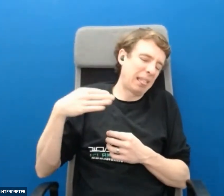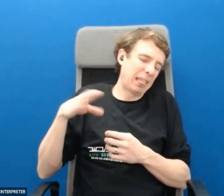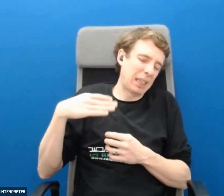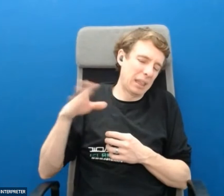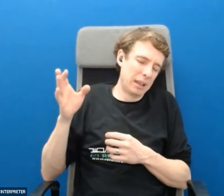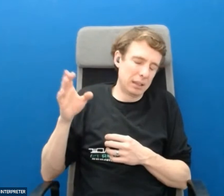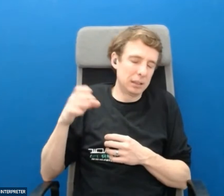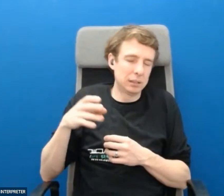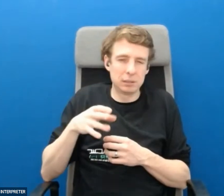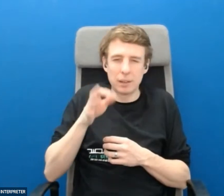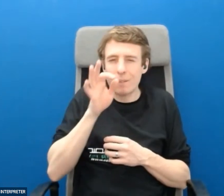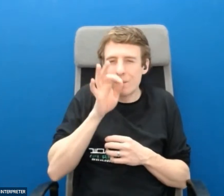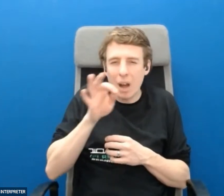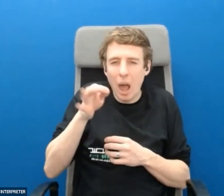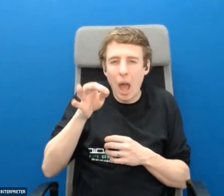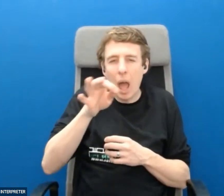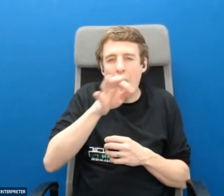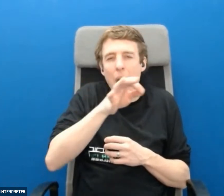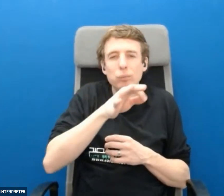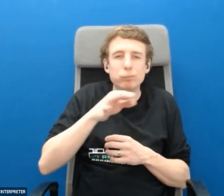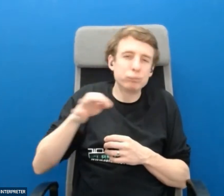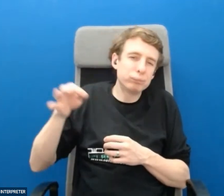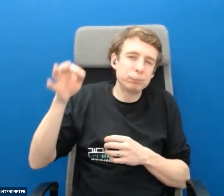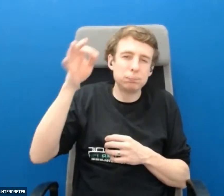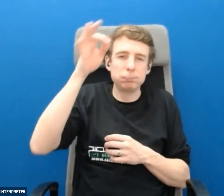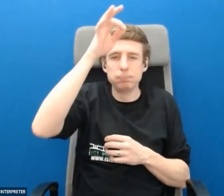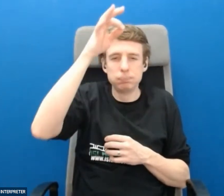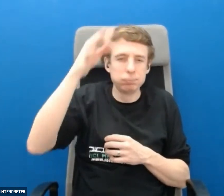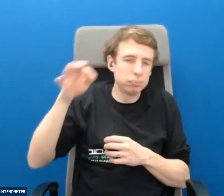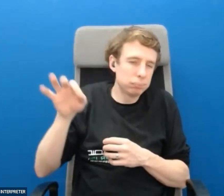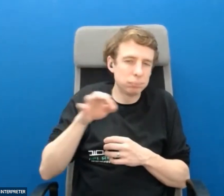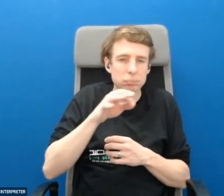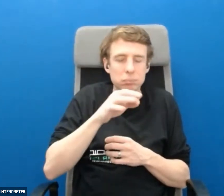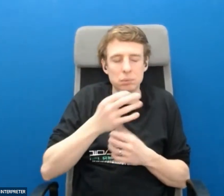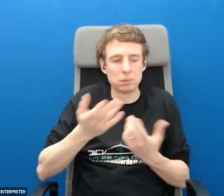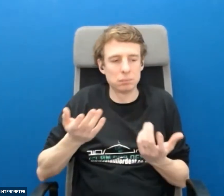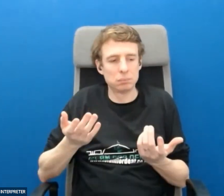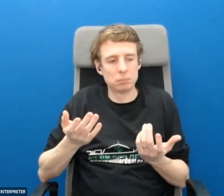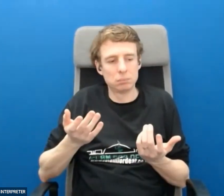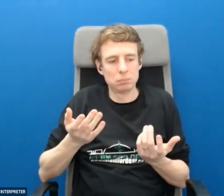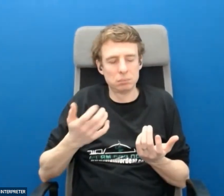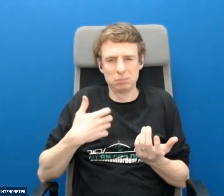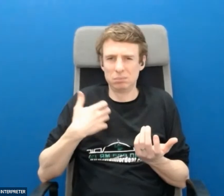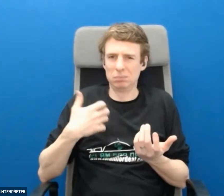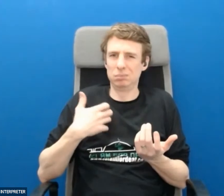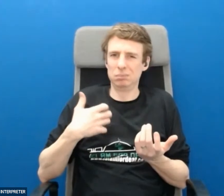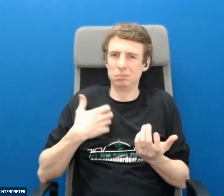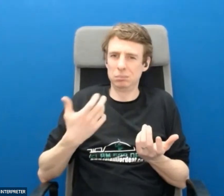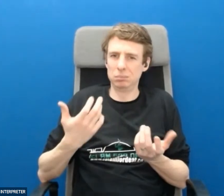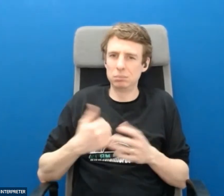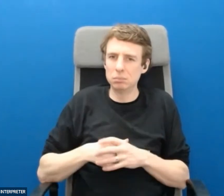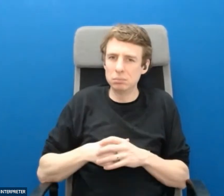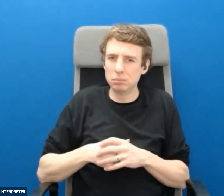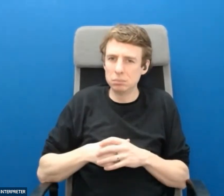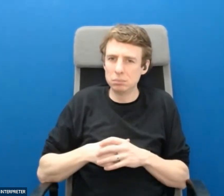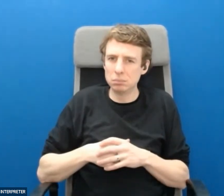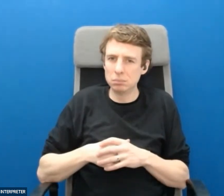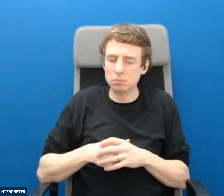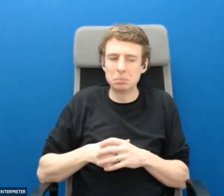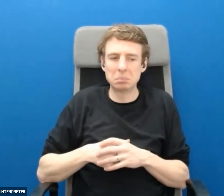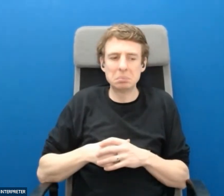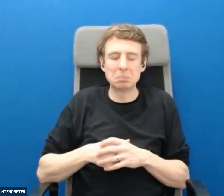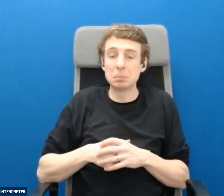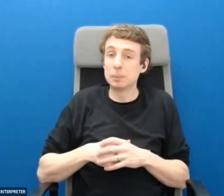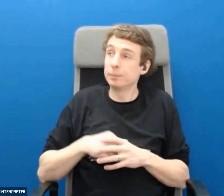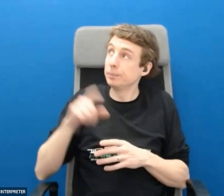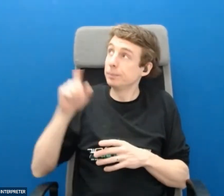insect, and it represents, you know, this. Although it's an incredible challenge from Allah the Most High, He has